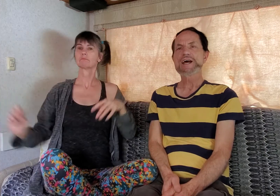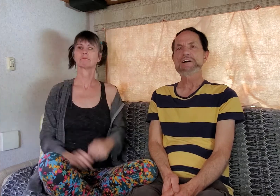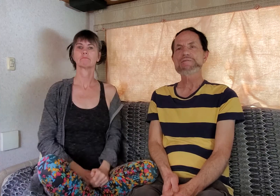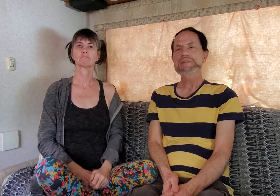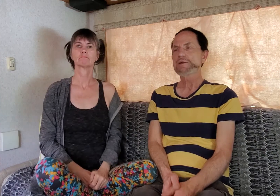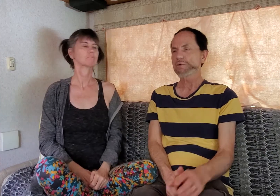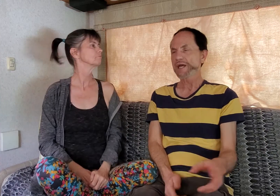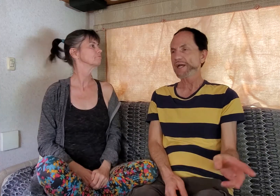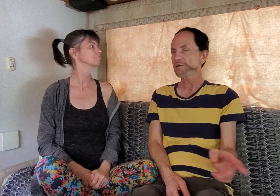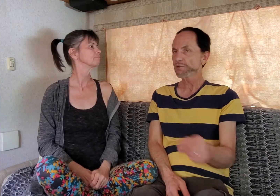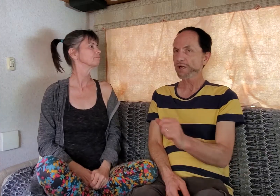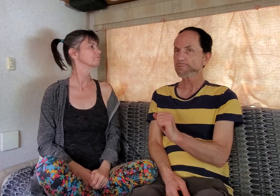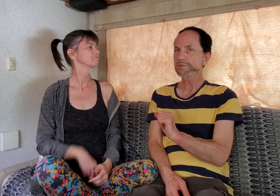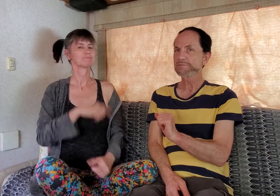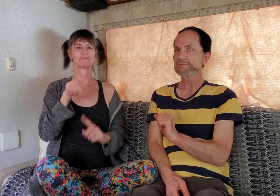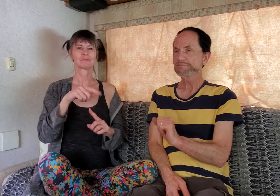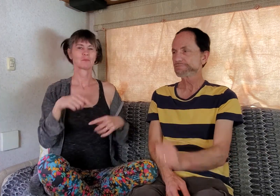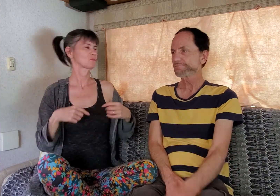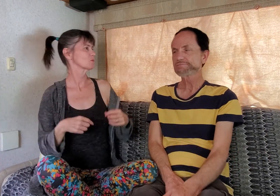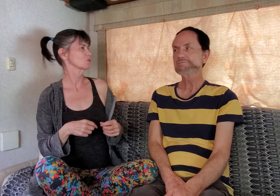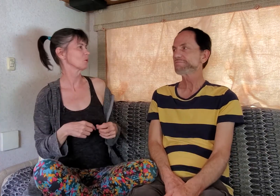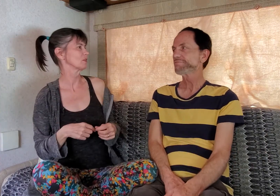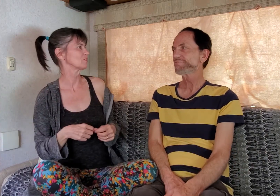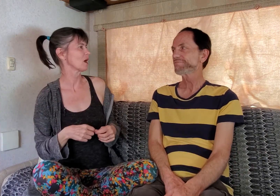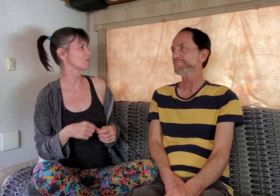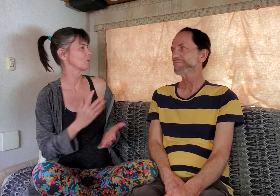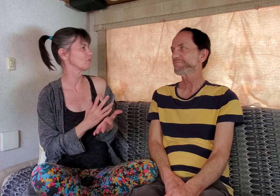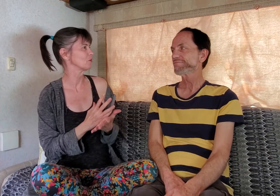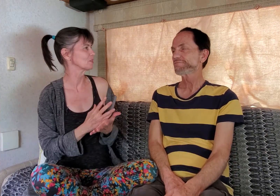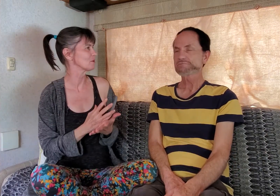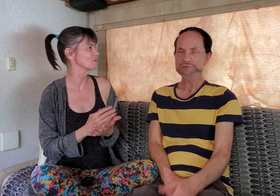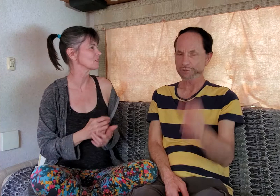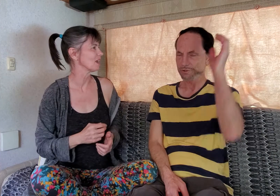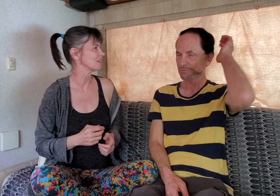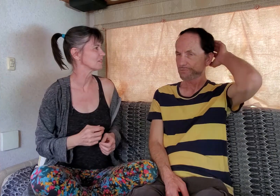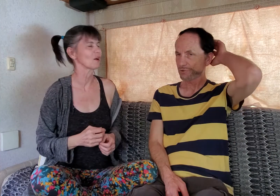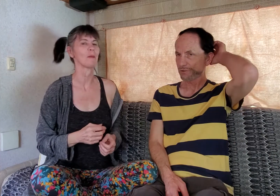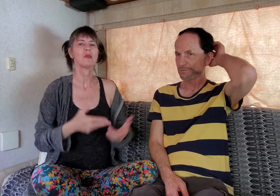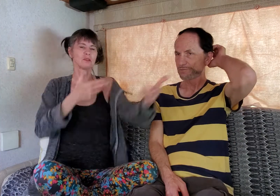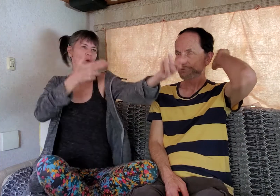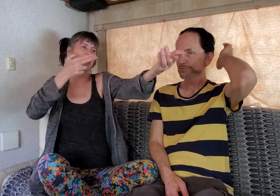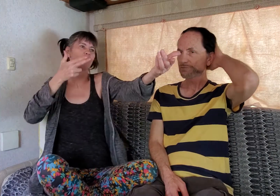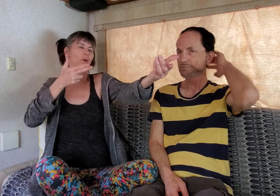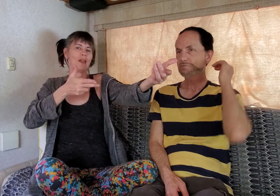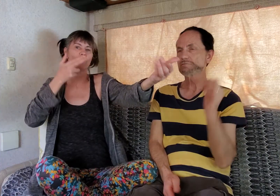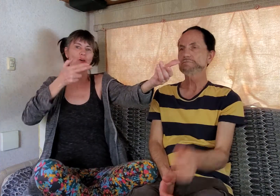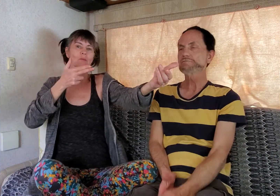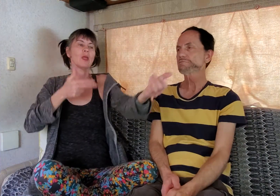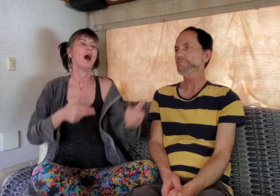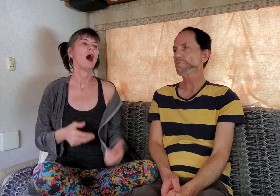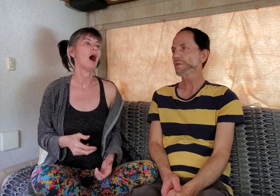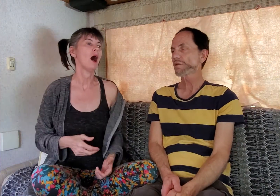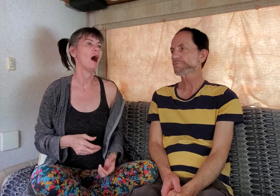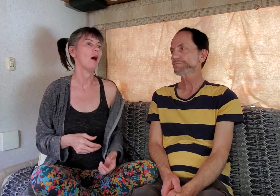Now, when I grew up... Should we stop and review some of those Sure, signs? sure. Okay, so we have a rifle.